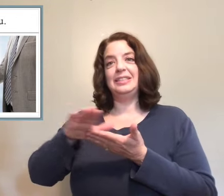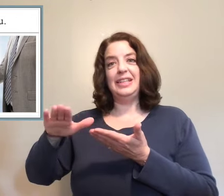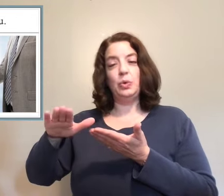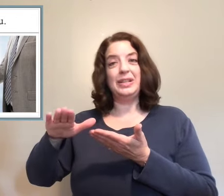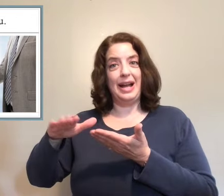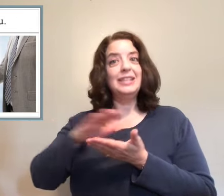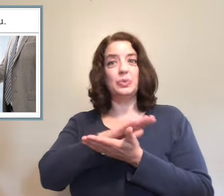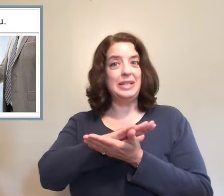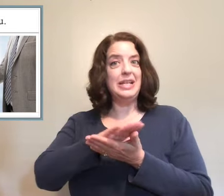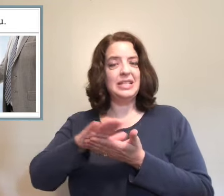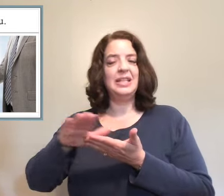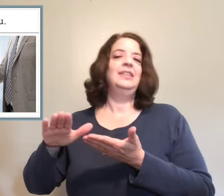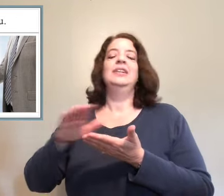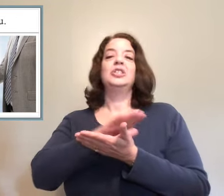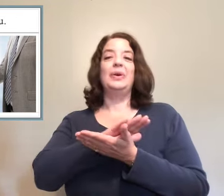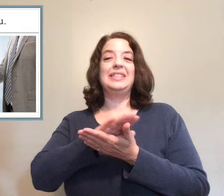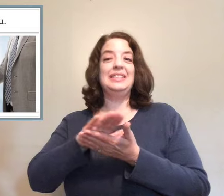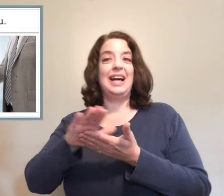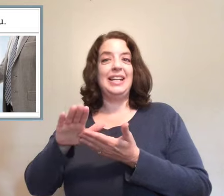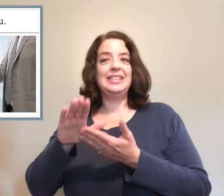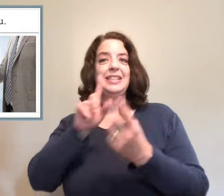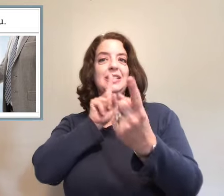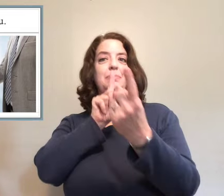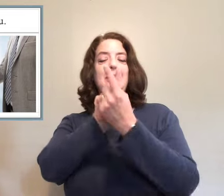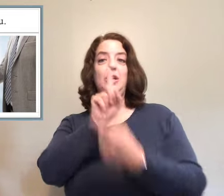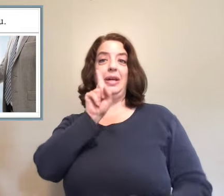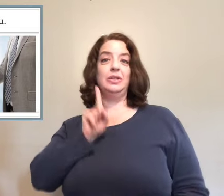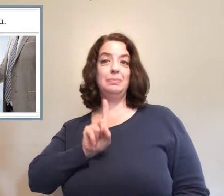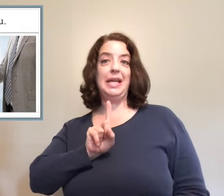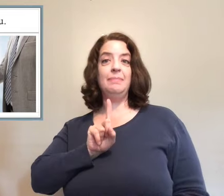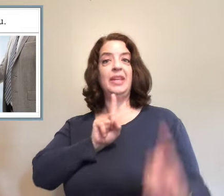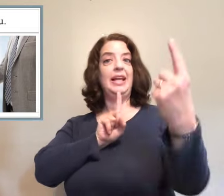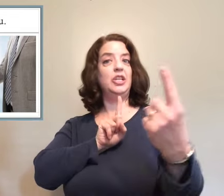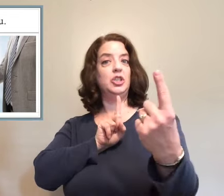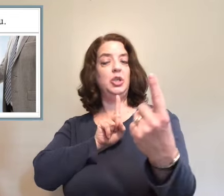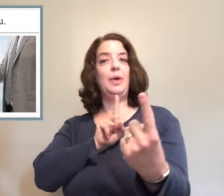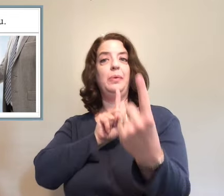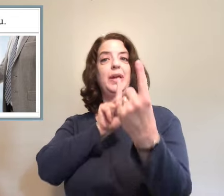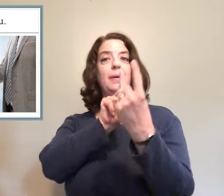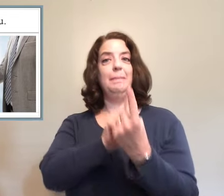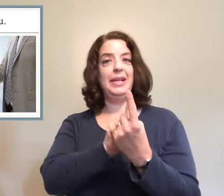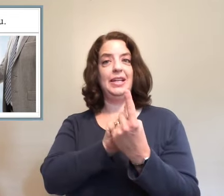clean or nice or neat. So it's nice to meet you. Here's me and here's you, and we are meeting each